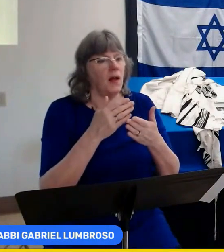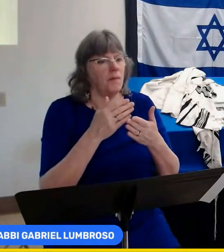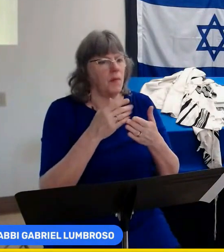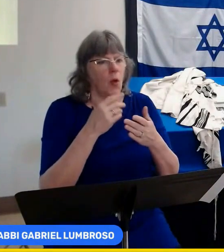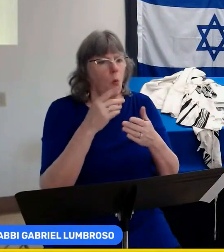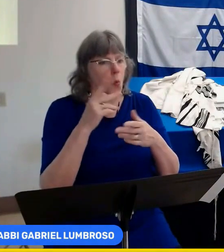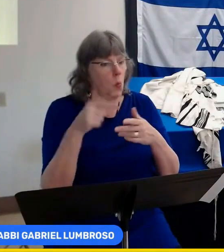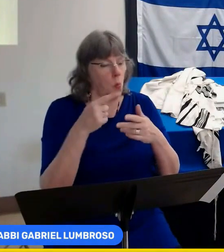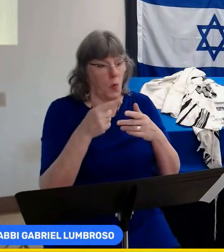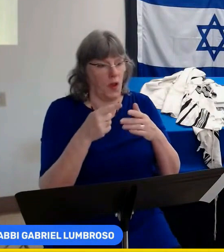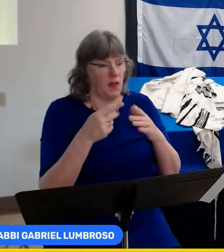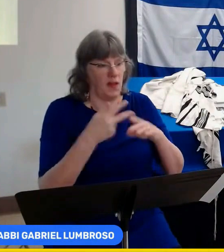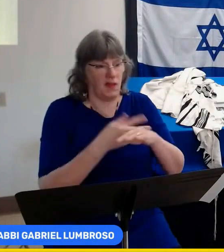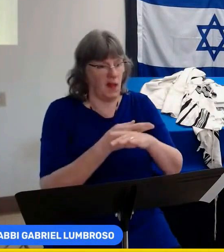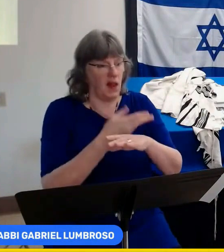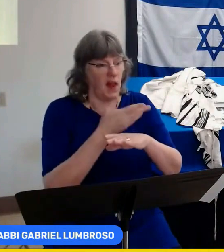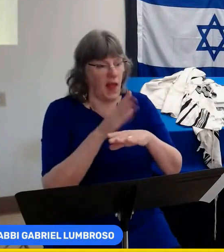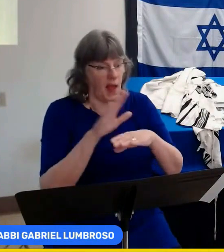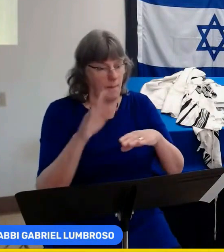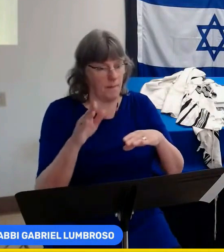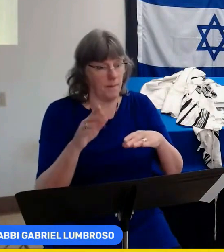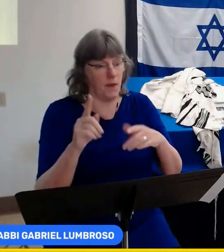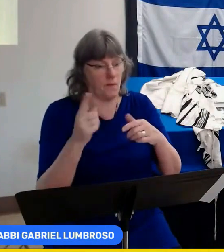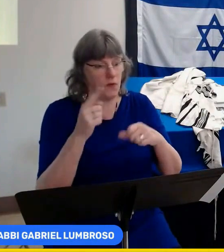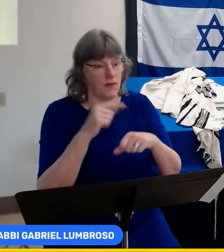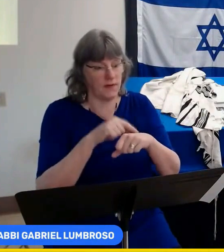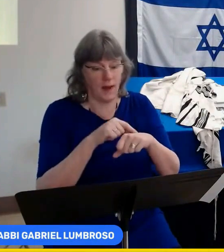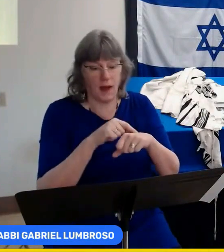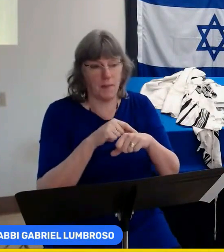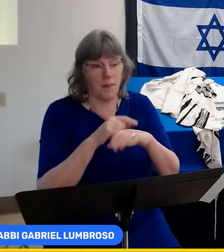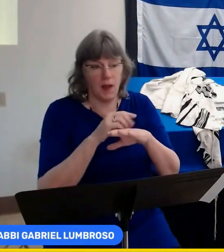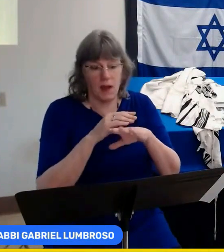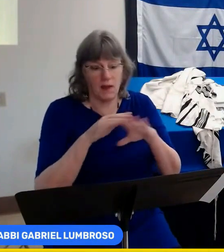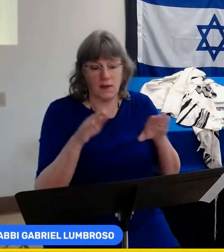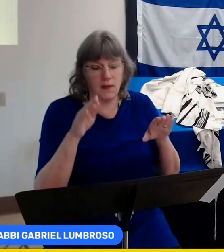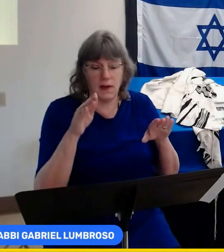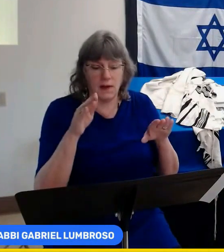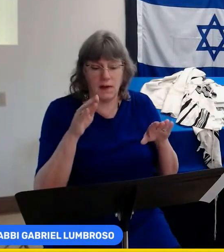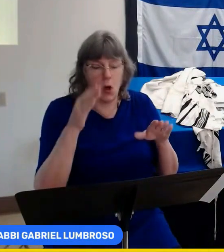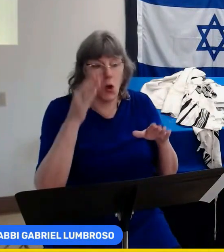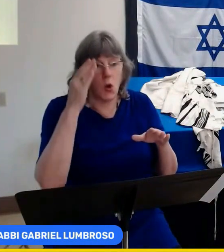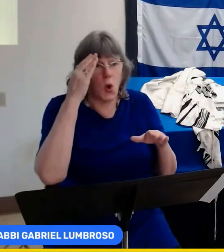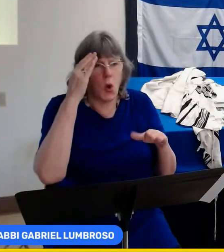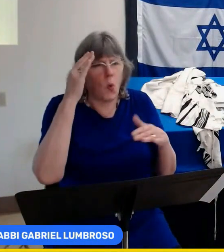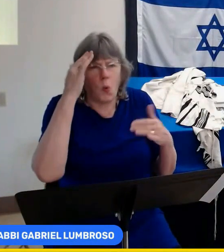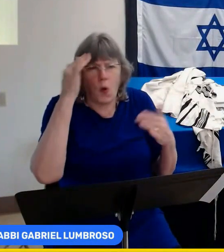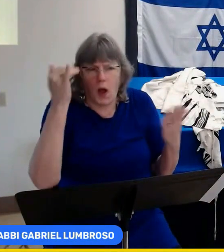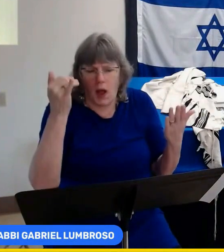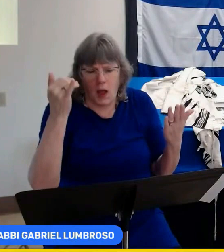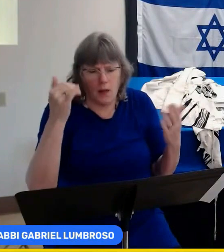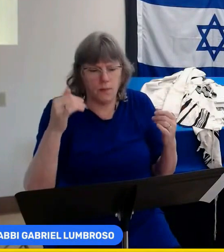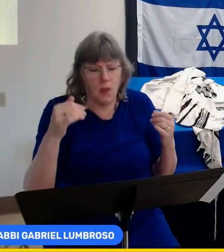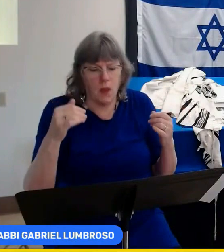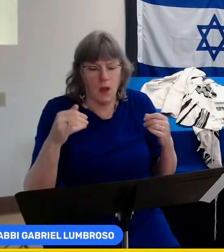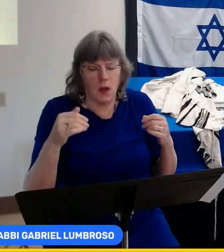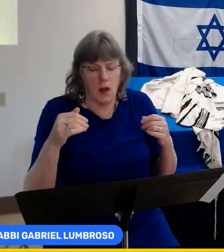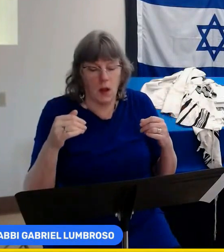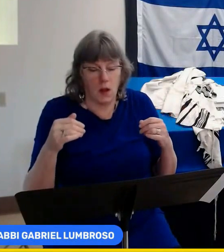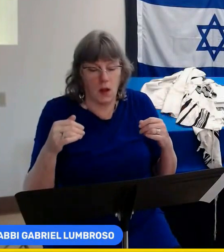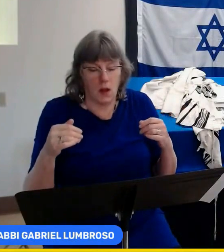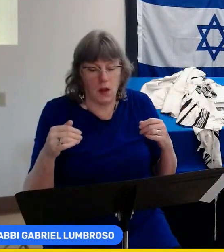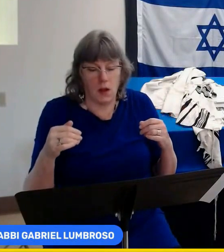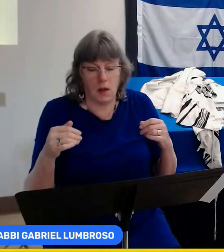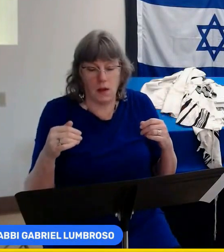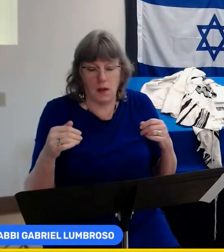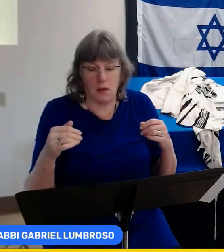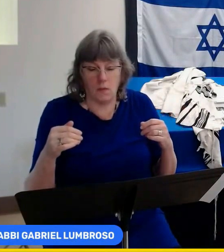things are the principles of redemption, which apply not just for the Israel, but for humanity. Paul also mentioned that the